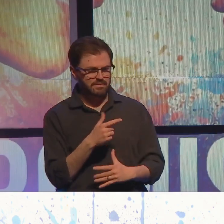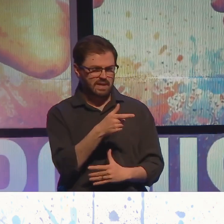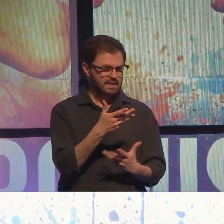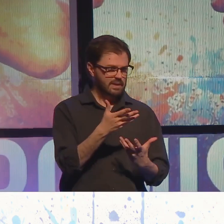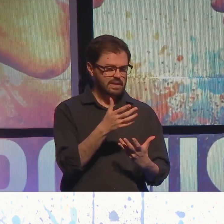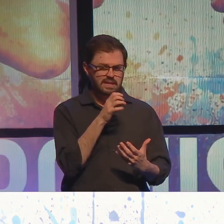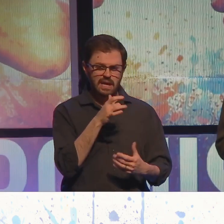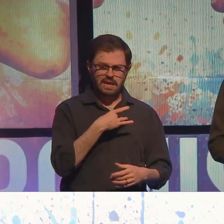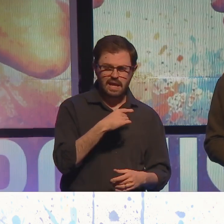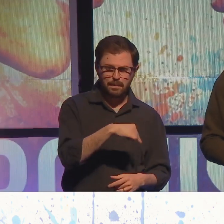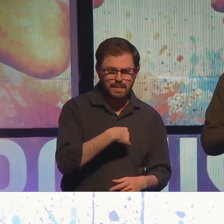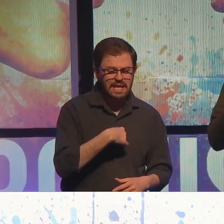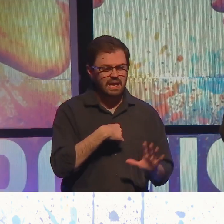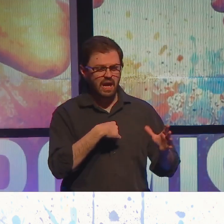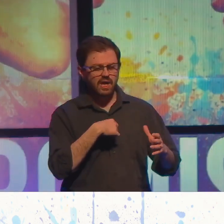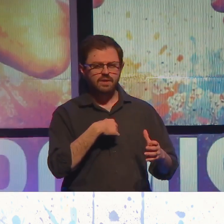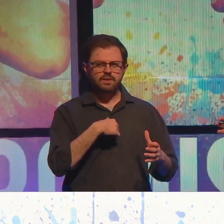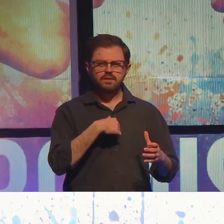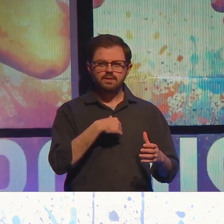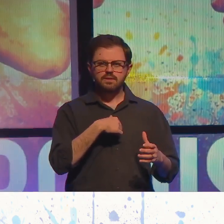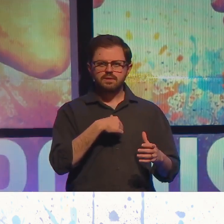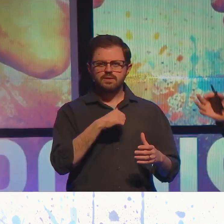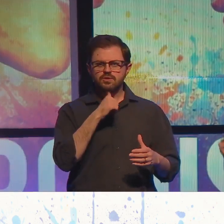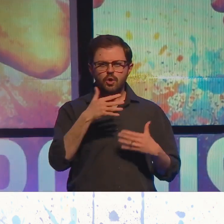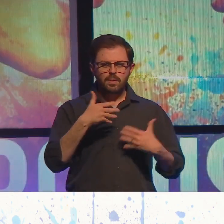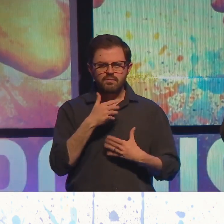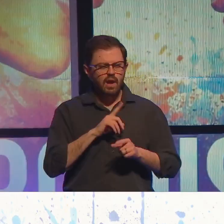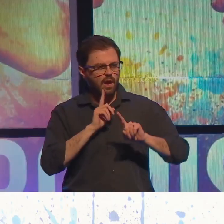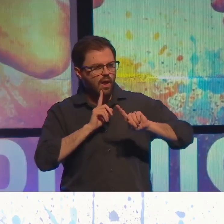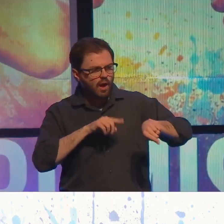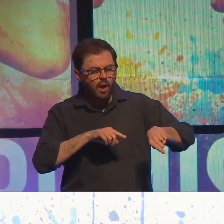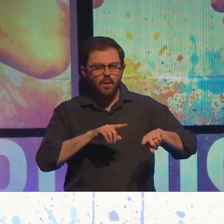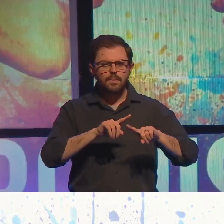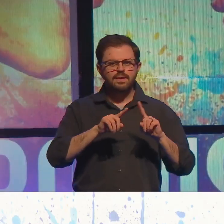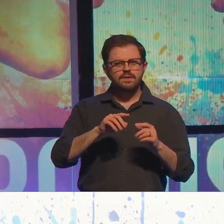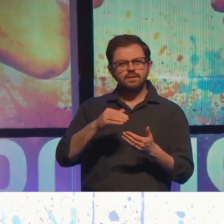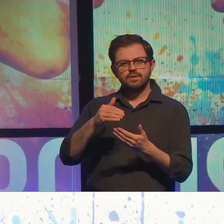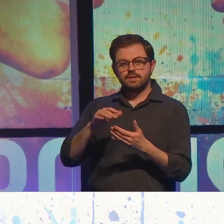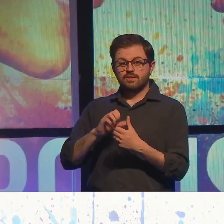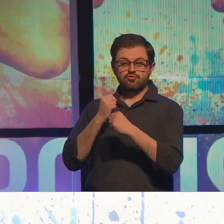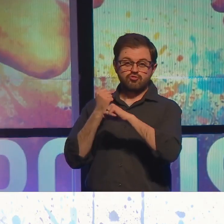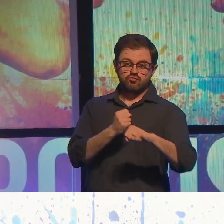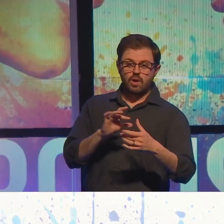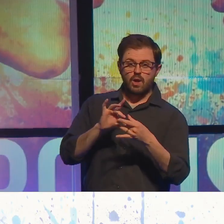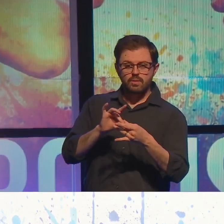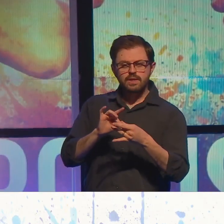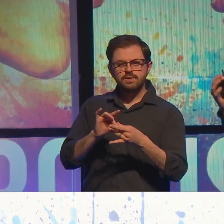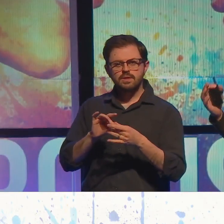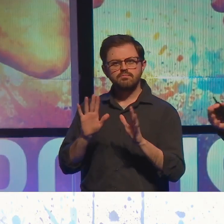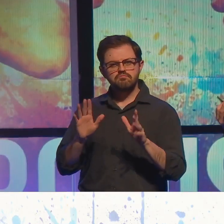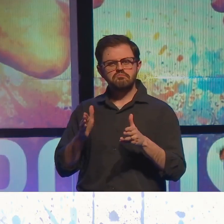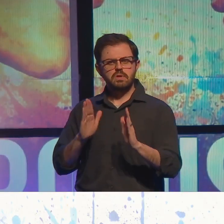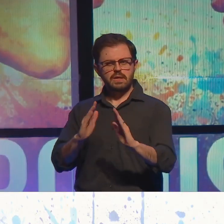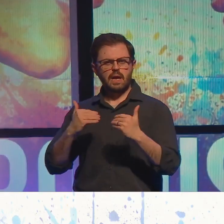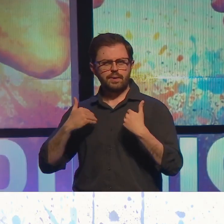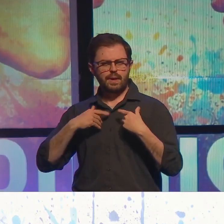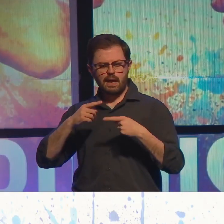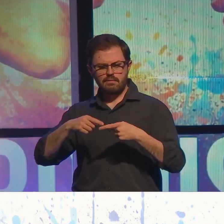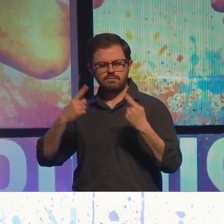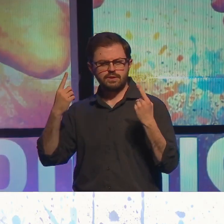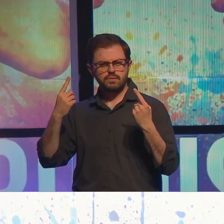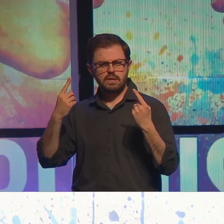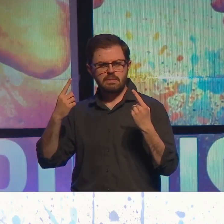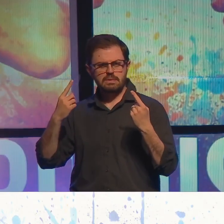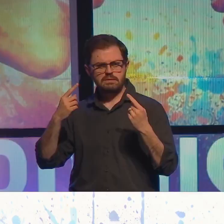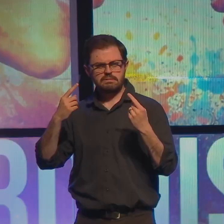a really strong relationship, give yourself some space for differences. Don't think that there's a disagreement, that's somehow destructive of the